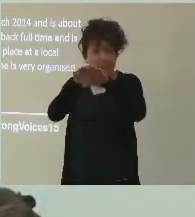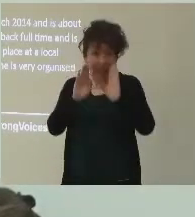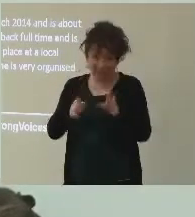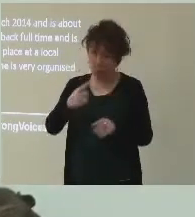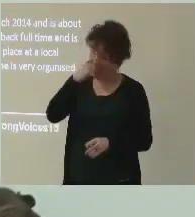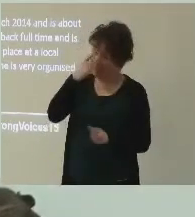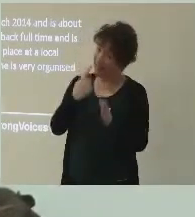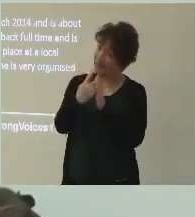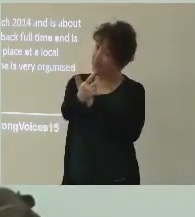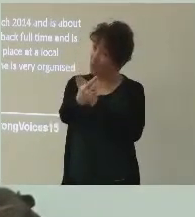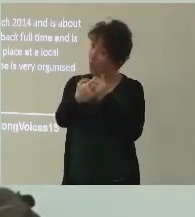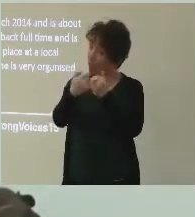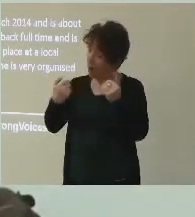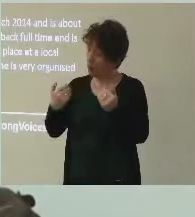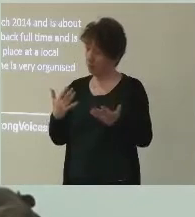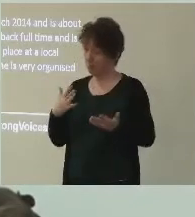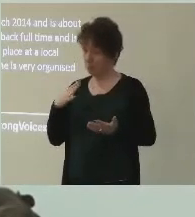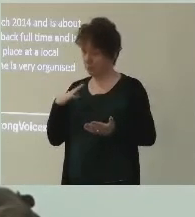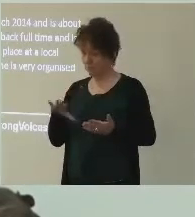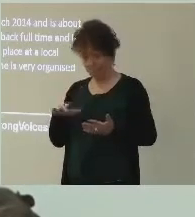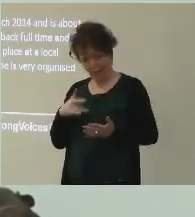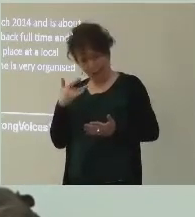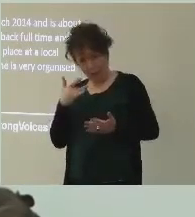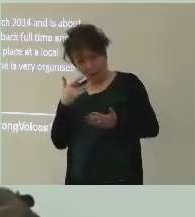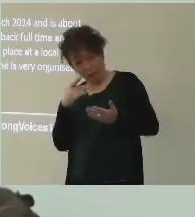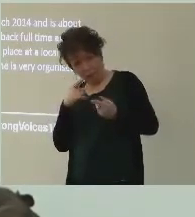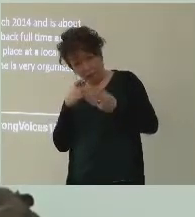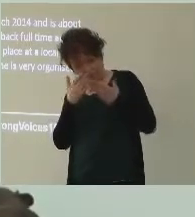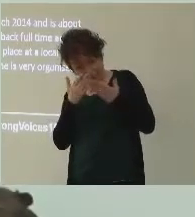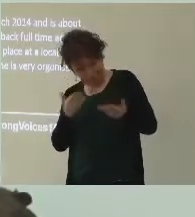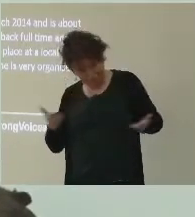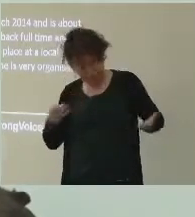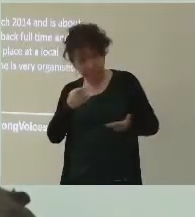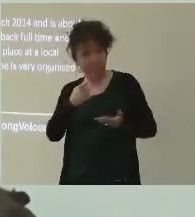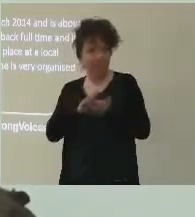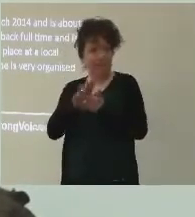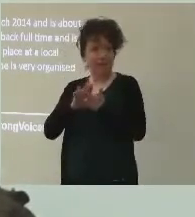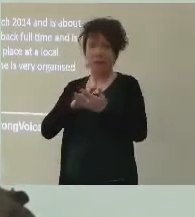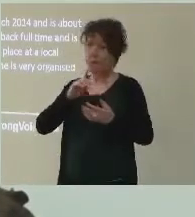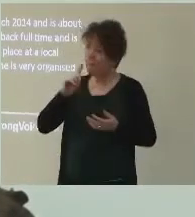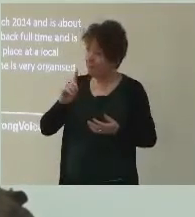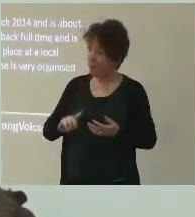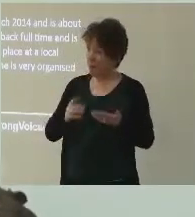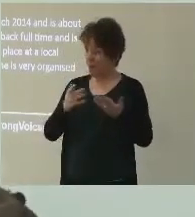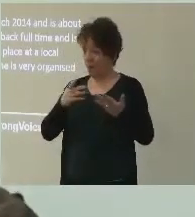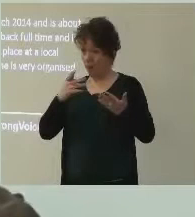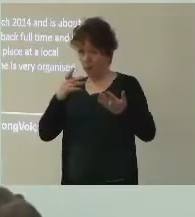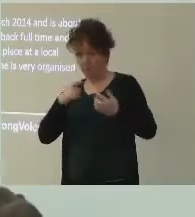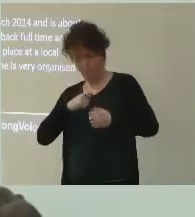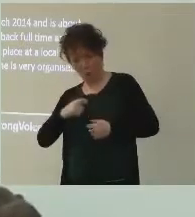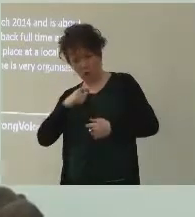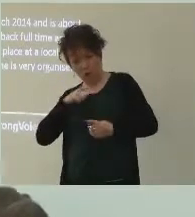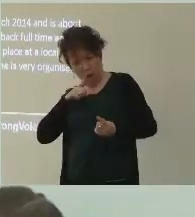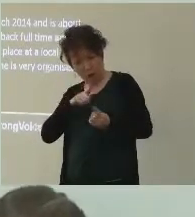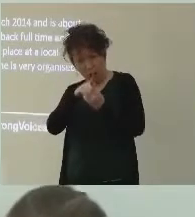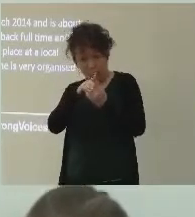and making people feel singled out. So yeah, it is, you know, it's about people, it's about having that personal approach,